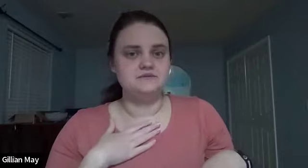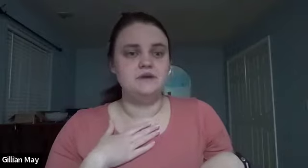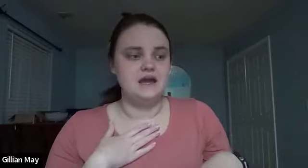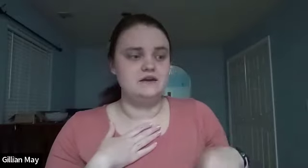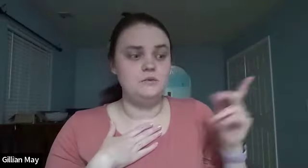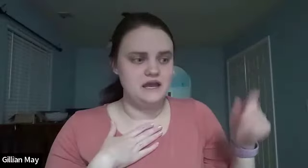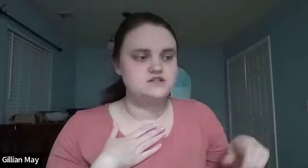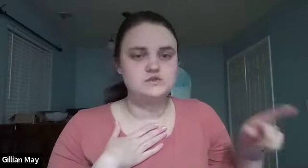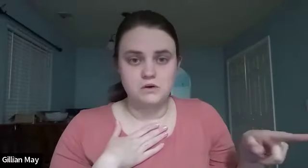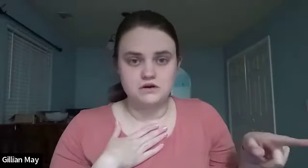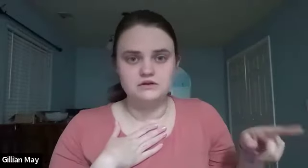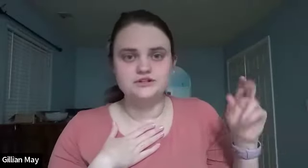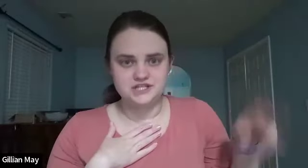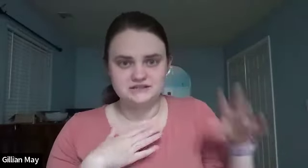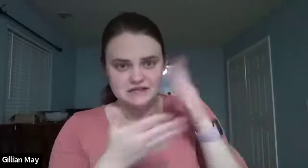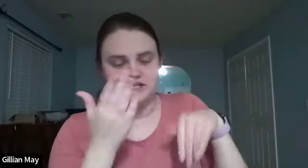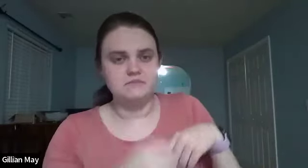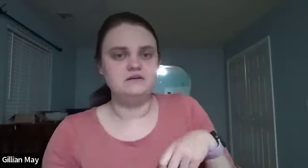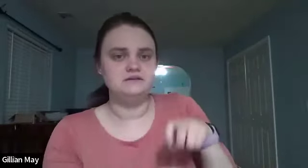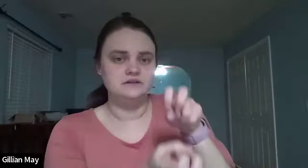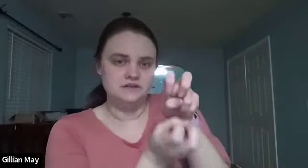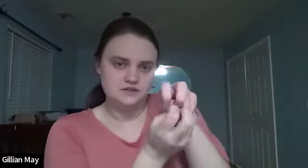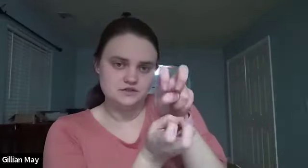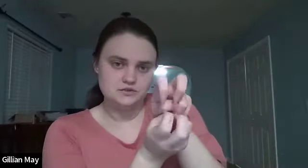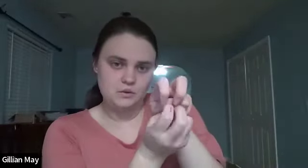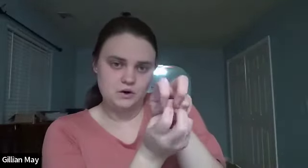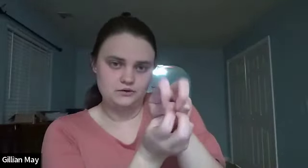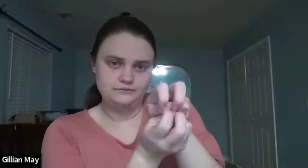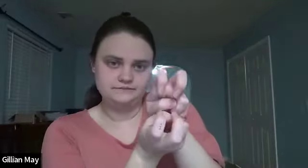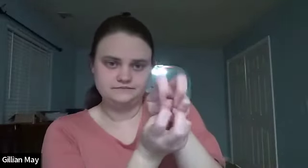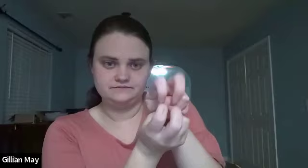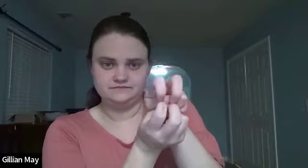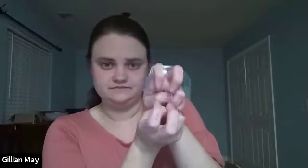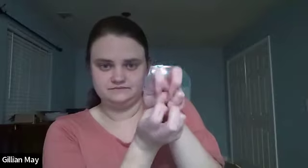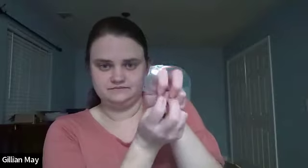We had squirrel or slash chipmunk. Squirrel.